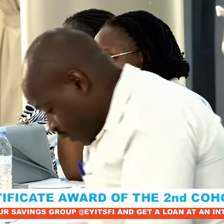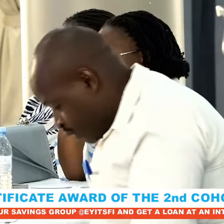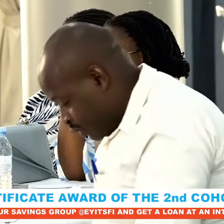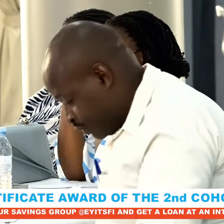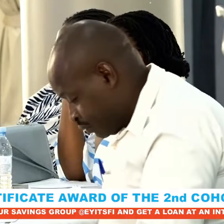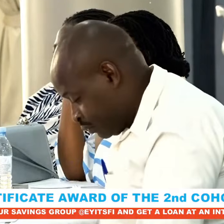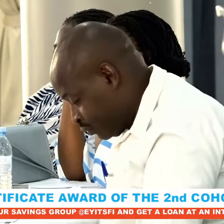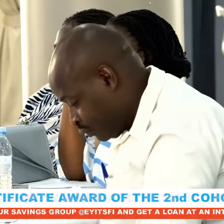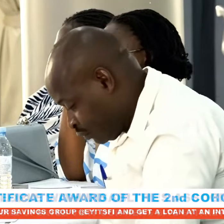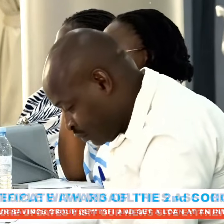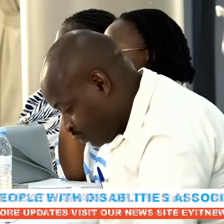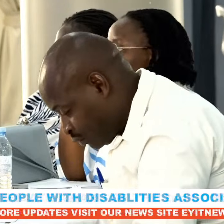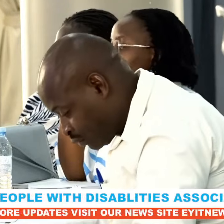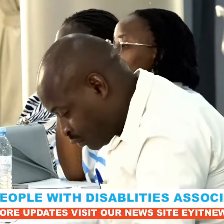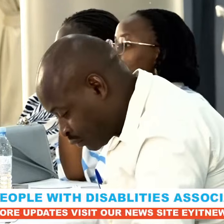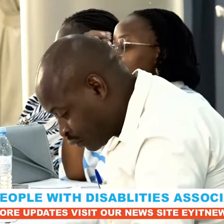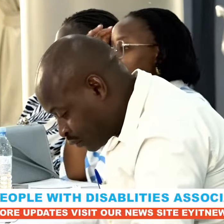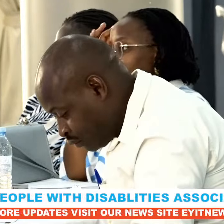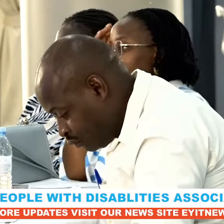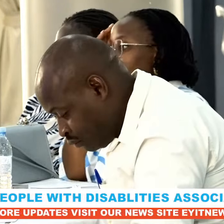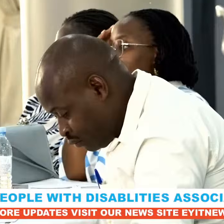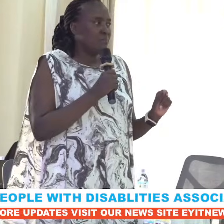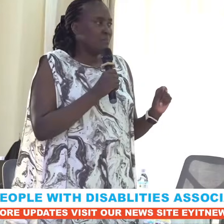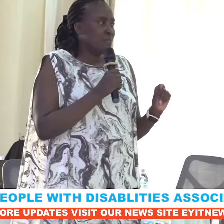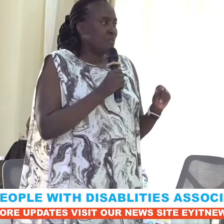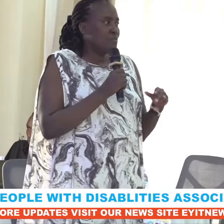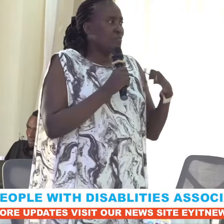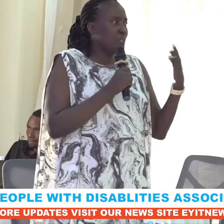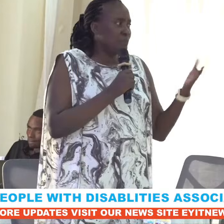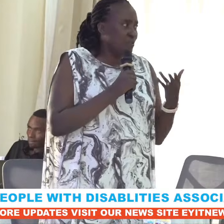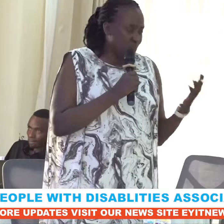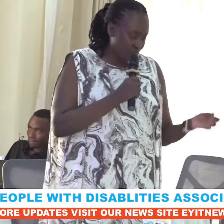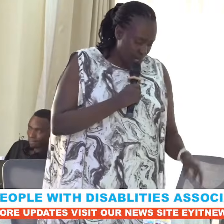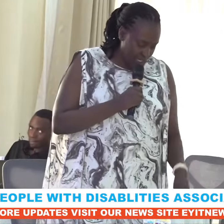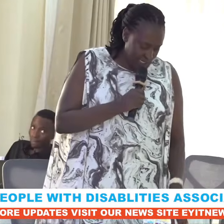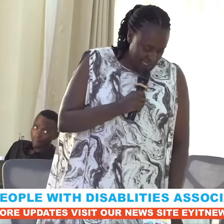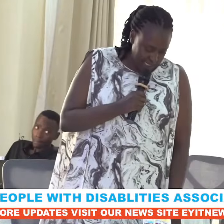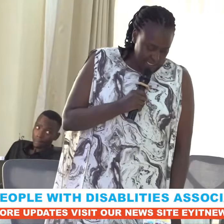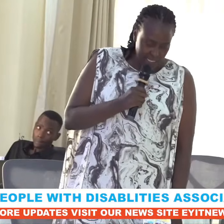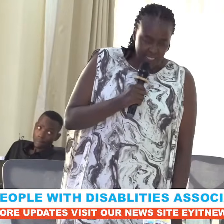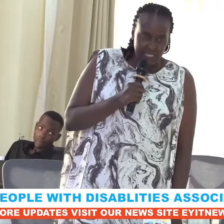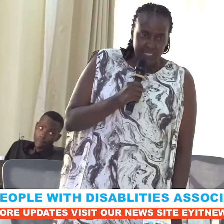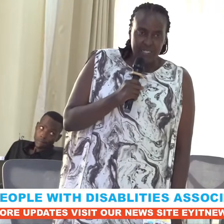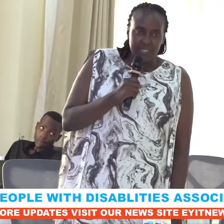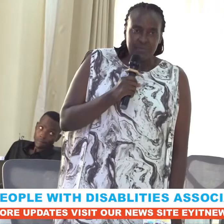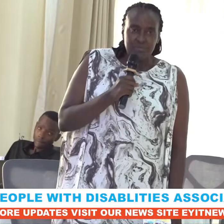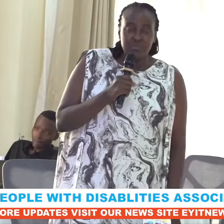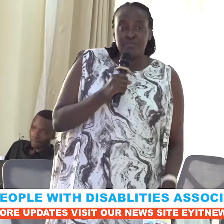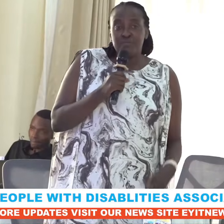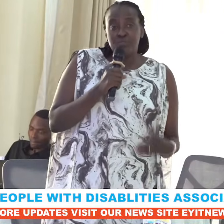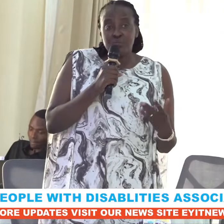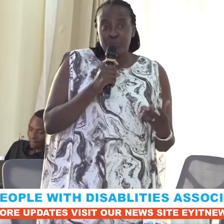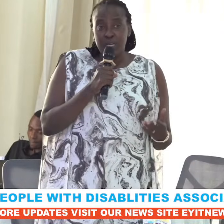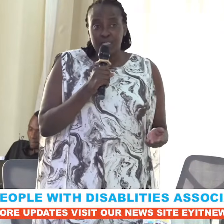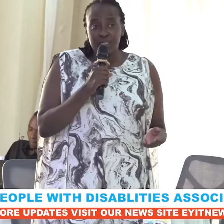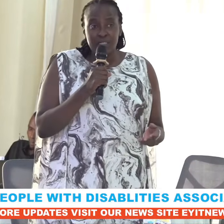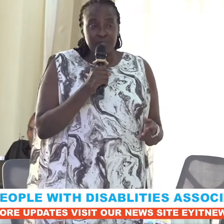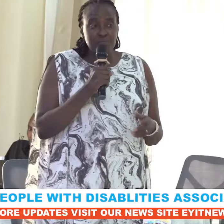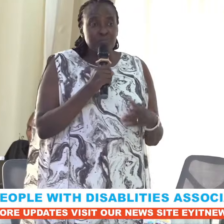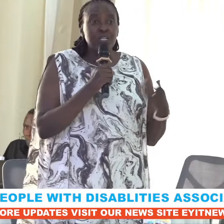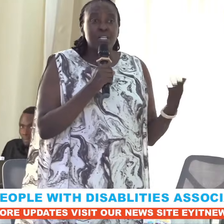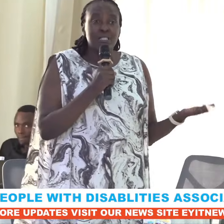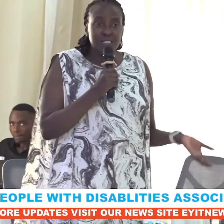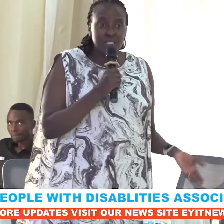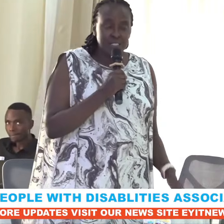attended, those who have completed, to keep on practicing. Because if you don't practice,